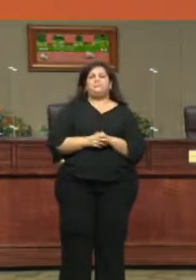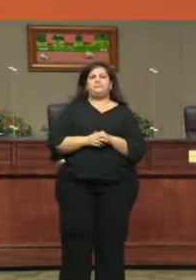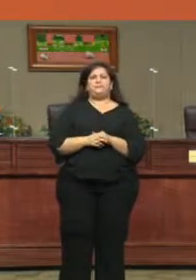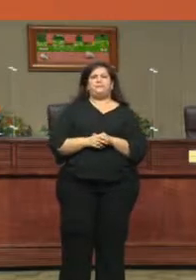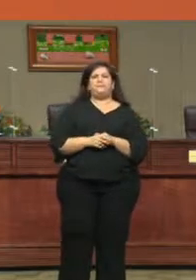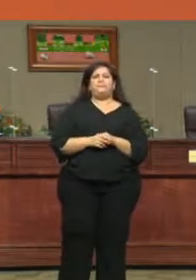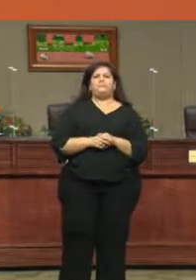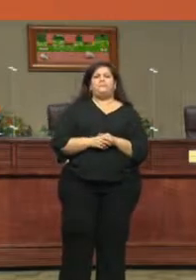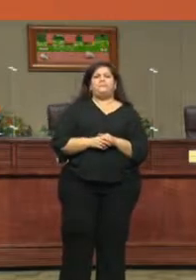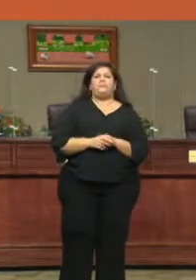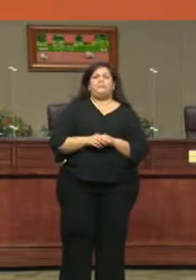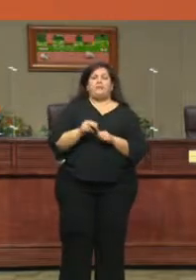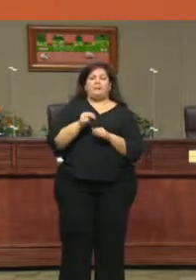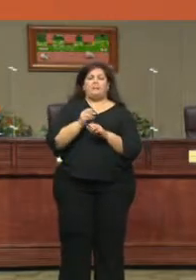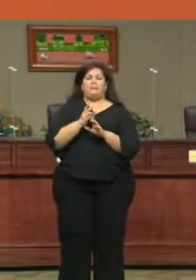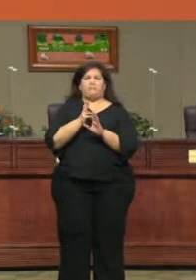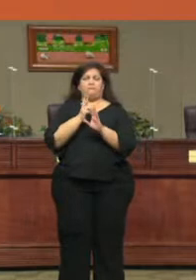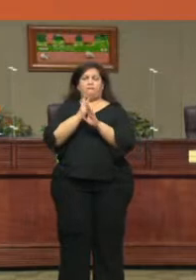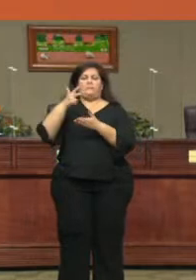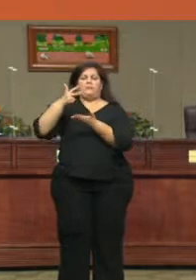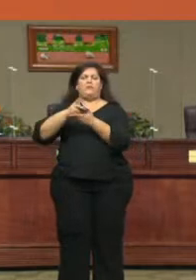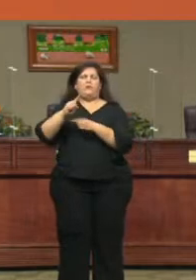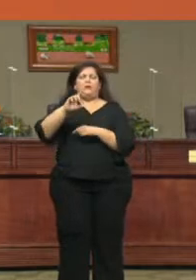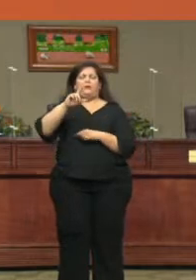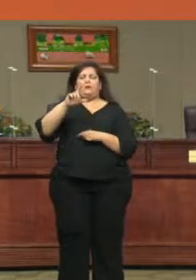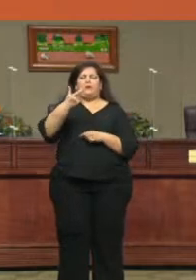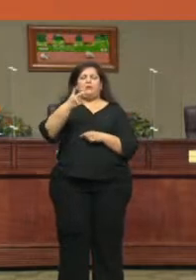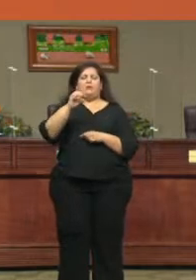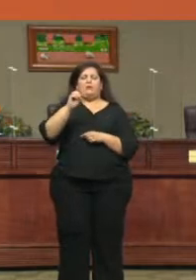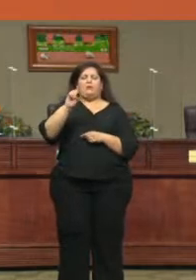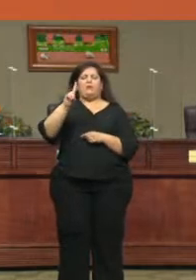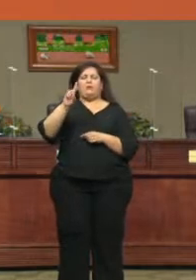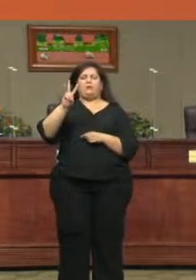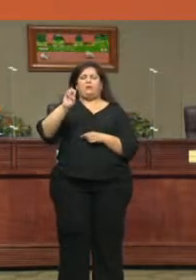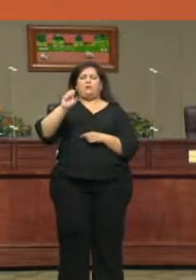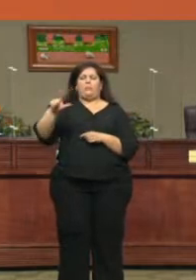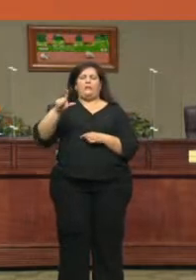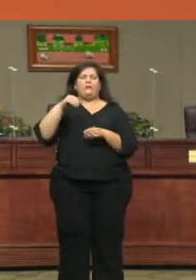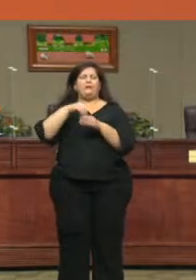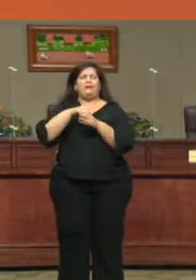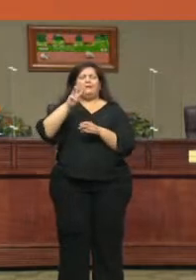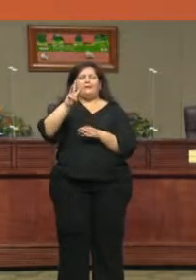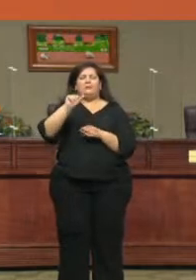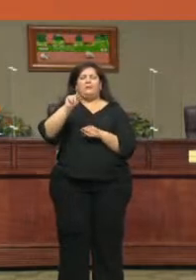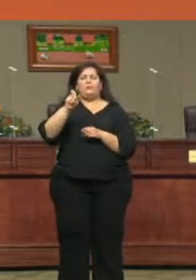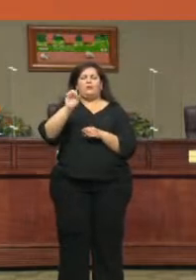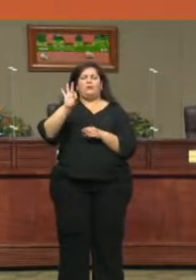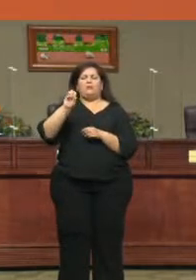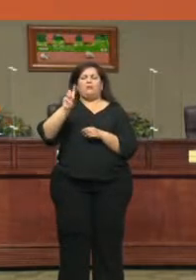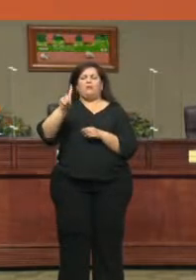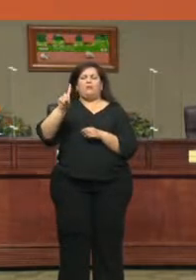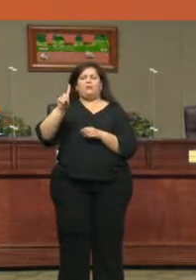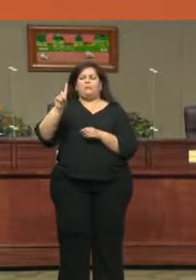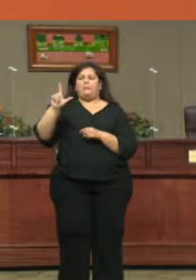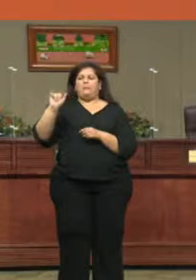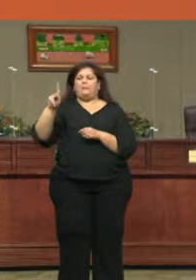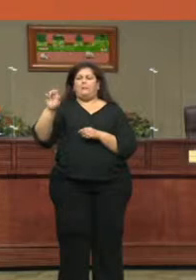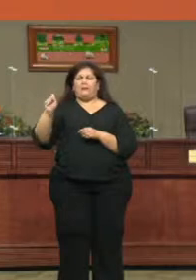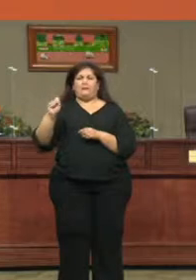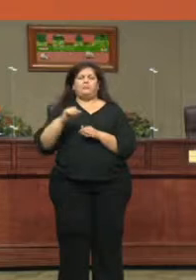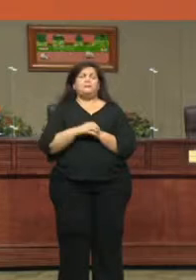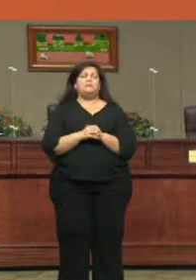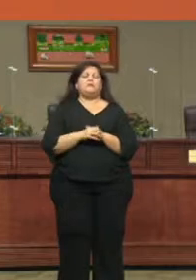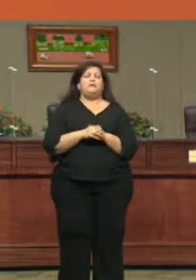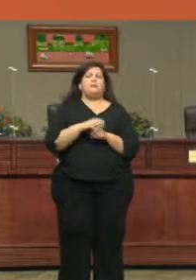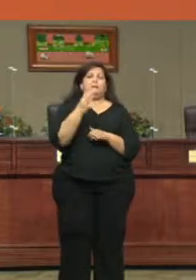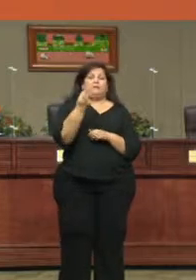the trailer will be at Goodwill at Waterford Lakes. On Friday, it will be outside the 7